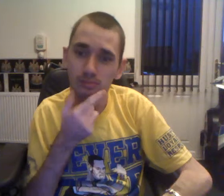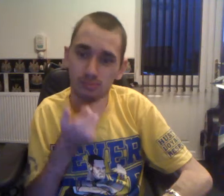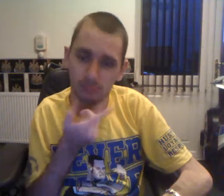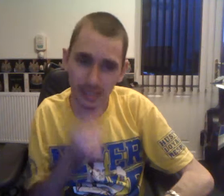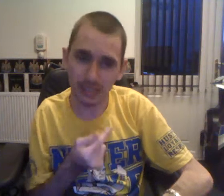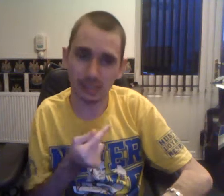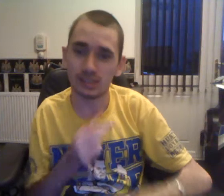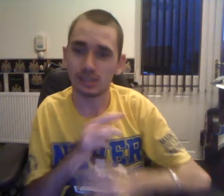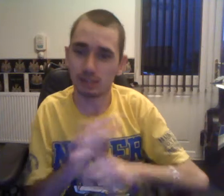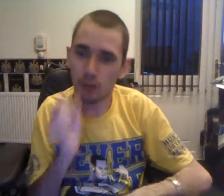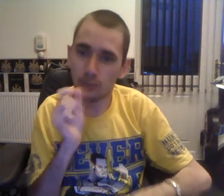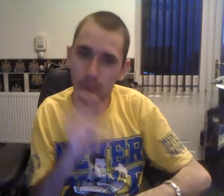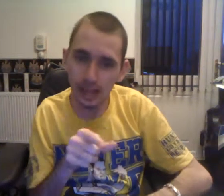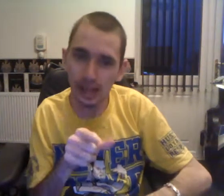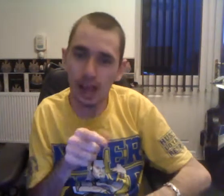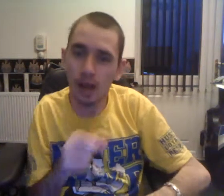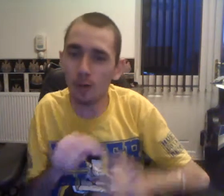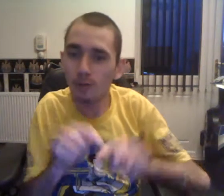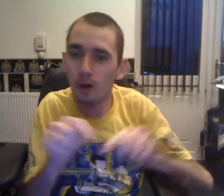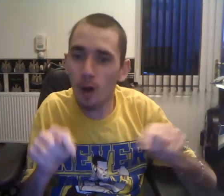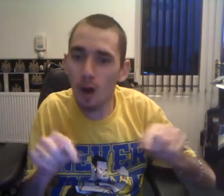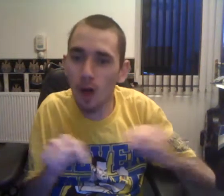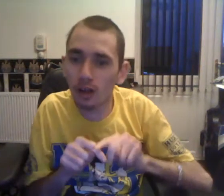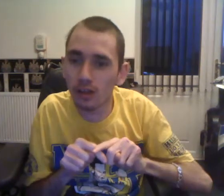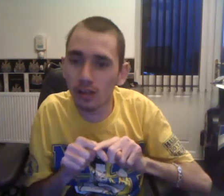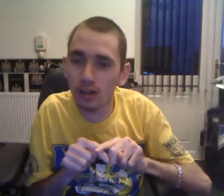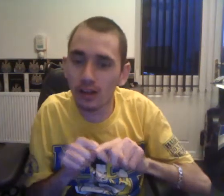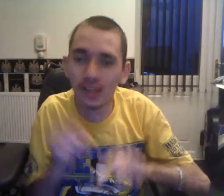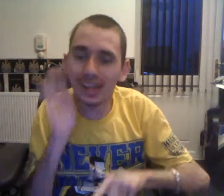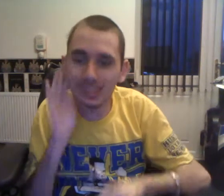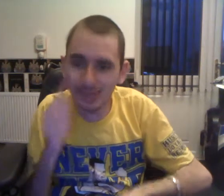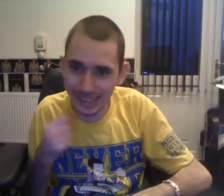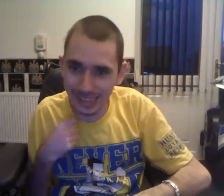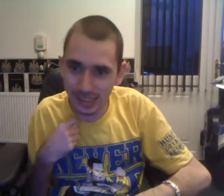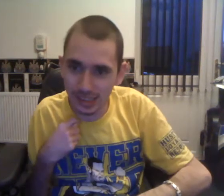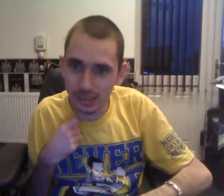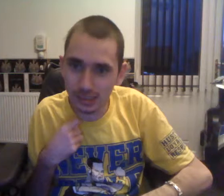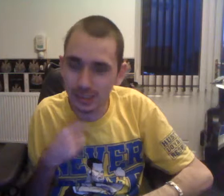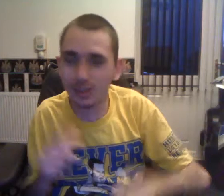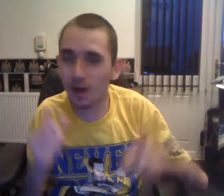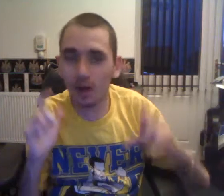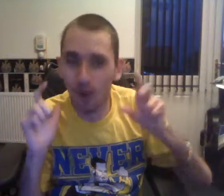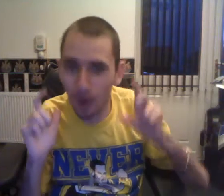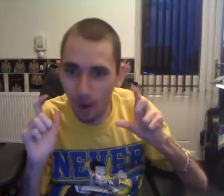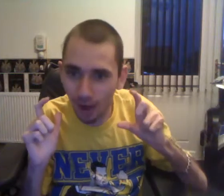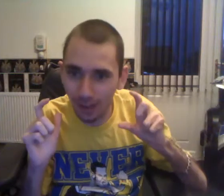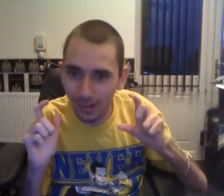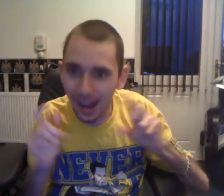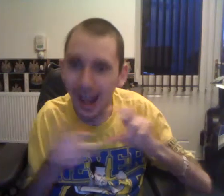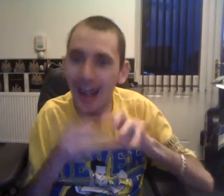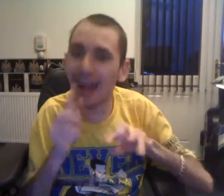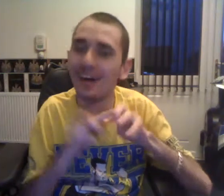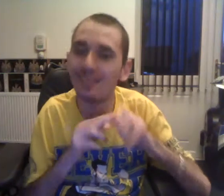please don't be in the pool. Listen to me, that's just not cool. If you